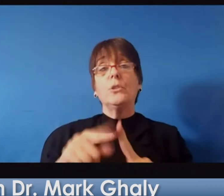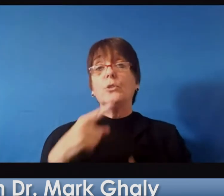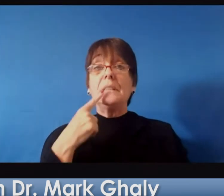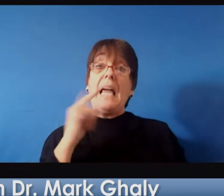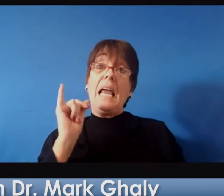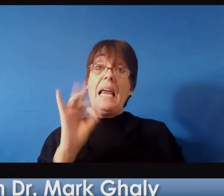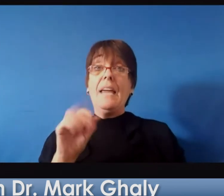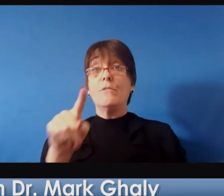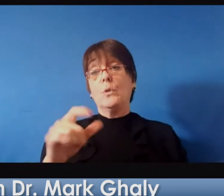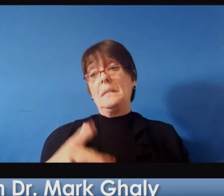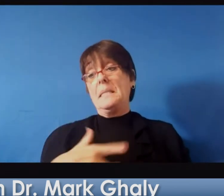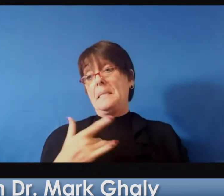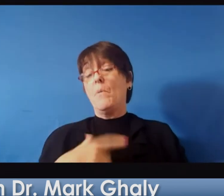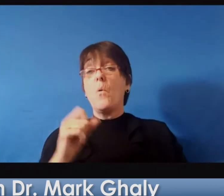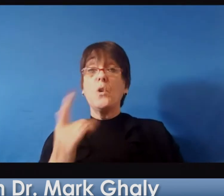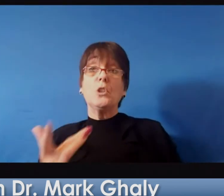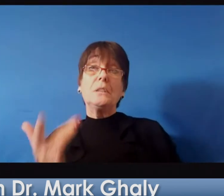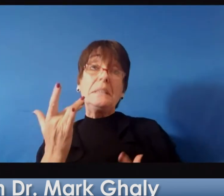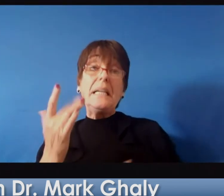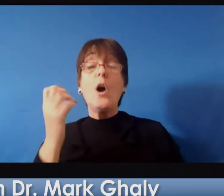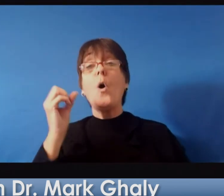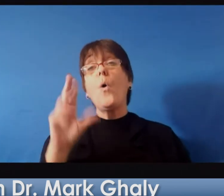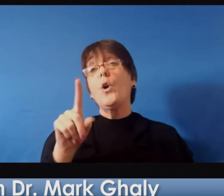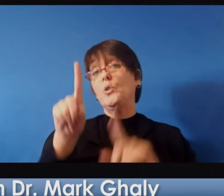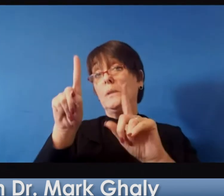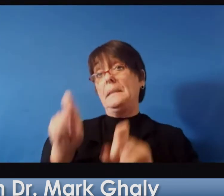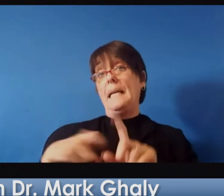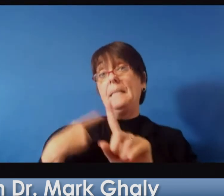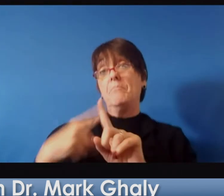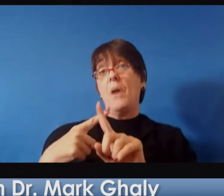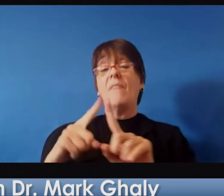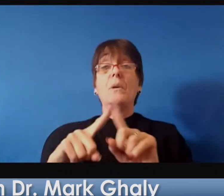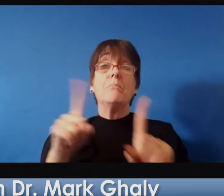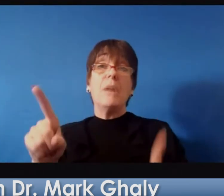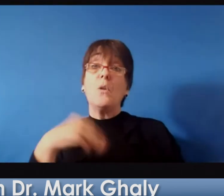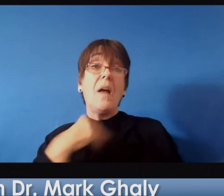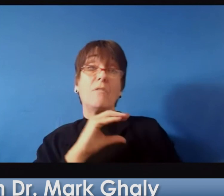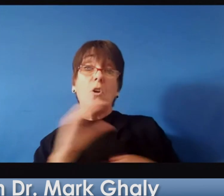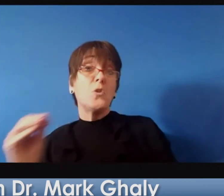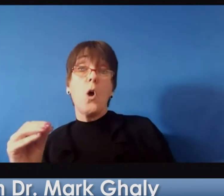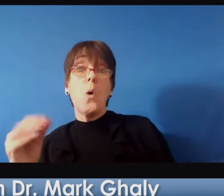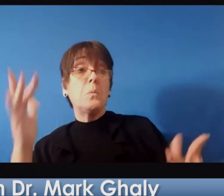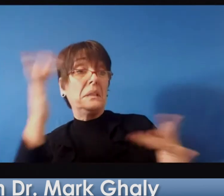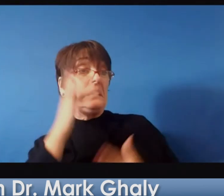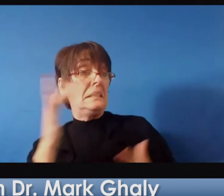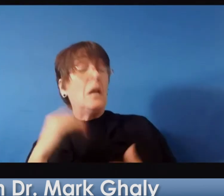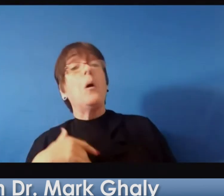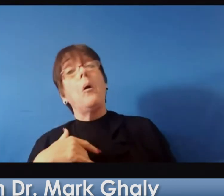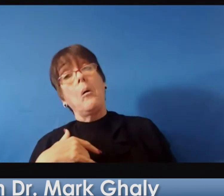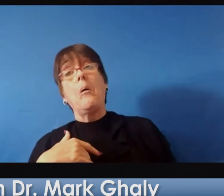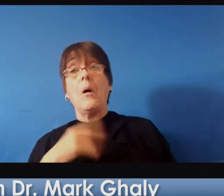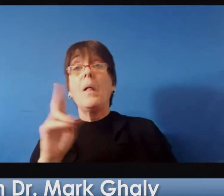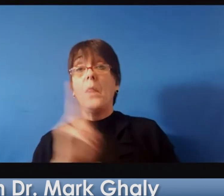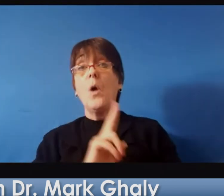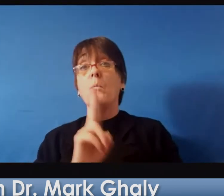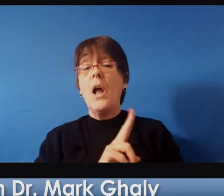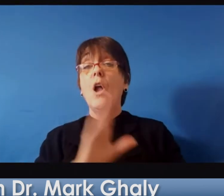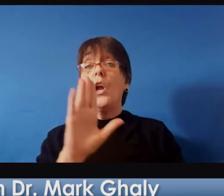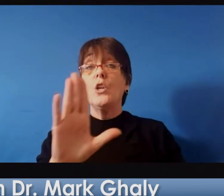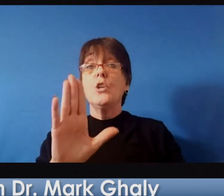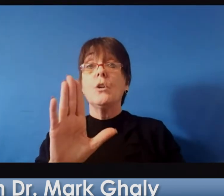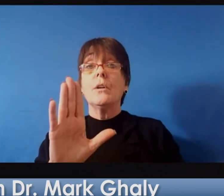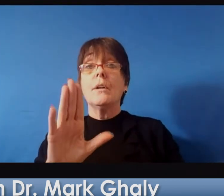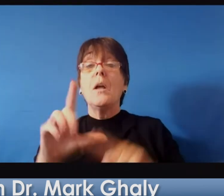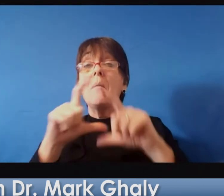you're symptomatic or sick, or if you've tested positive, but you don't have significant illness, that wearing a